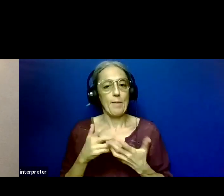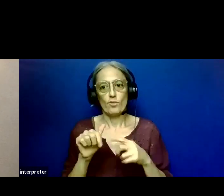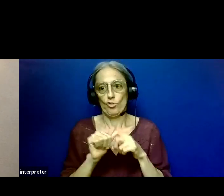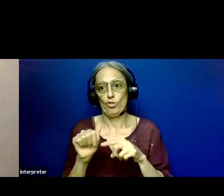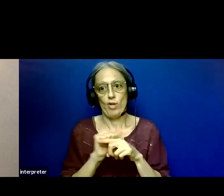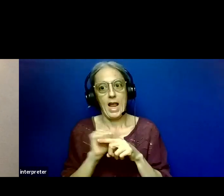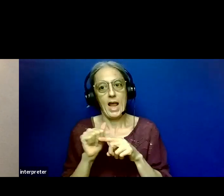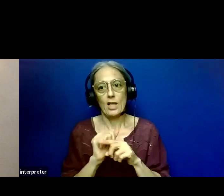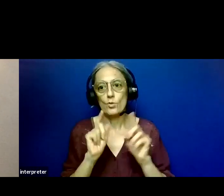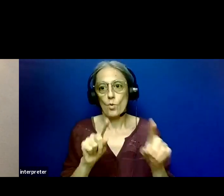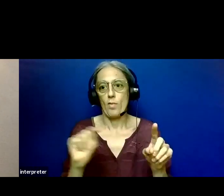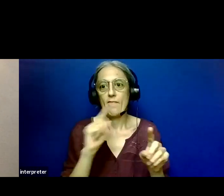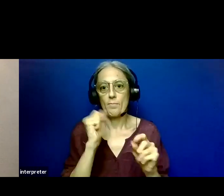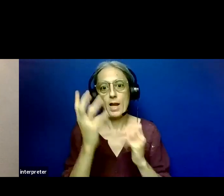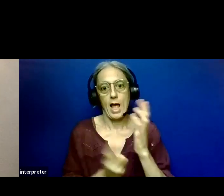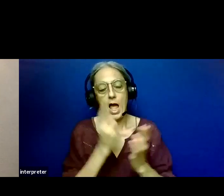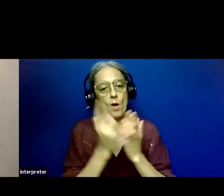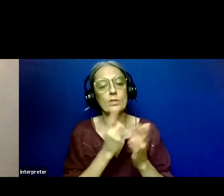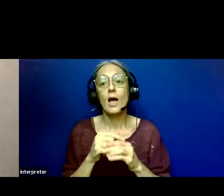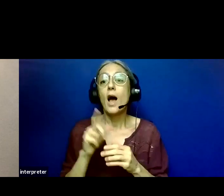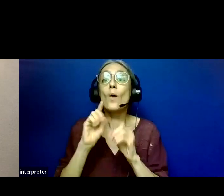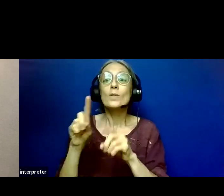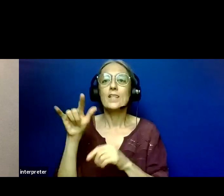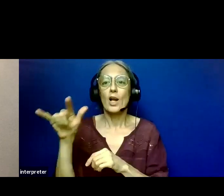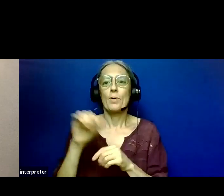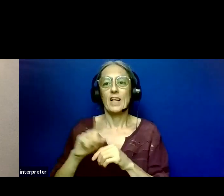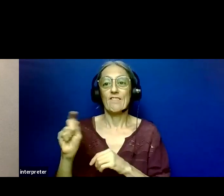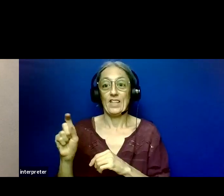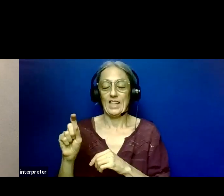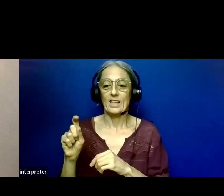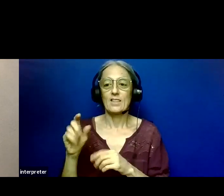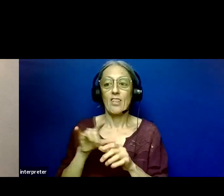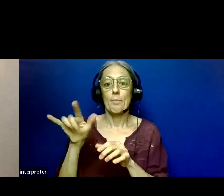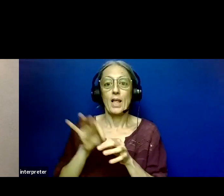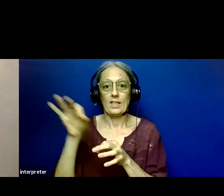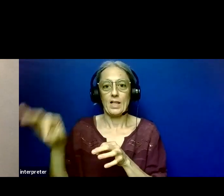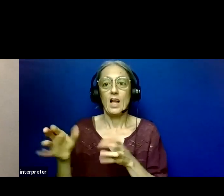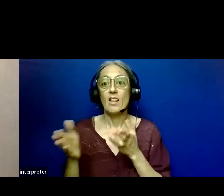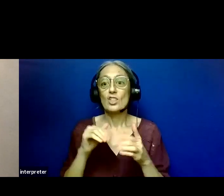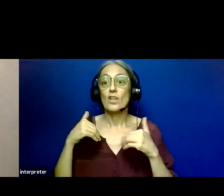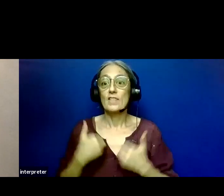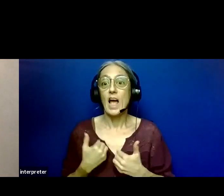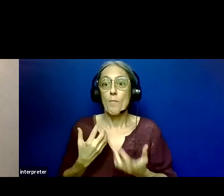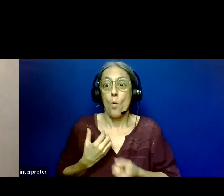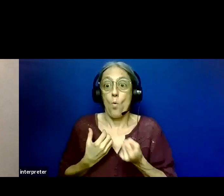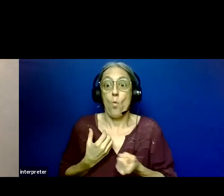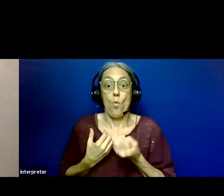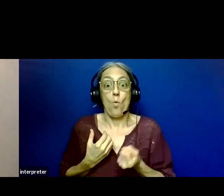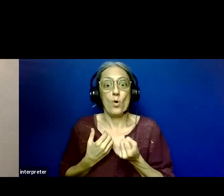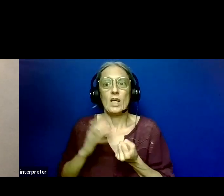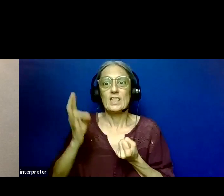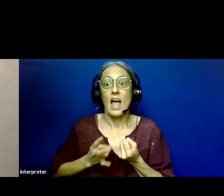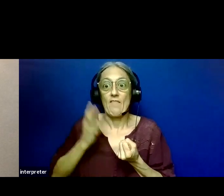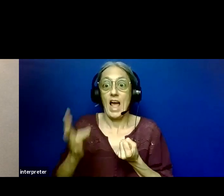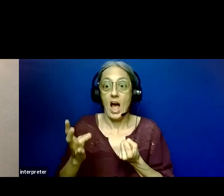in Phoenix, and our plane was delayed, and that service animal sat there for 7 hours and then was getting on a 2.5-hour